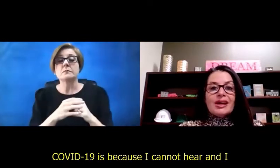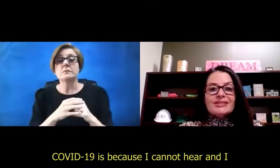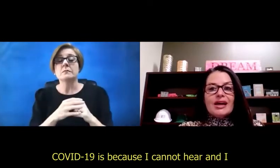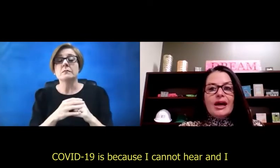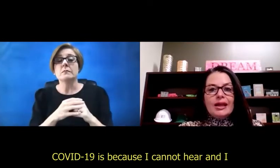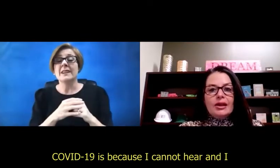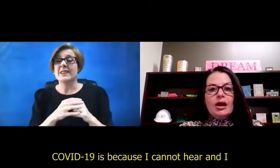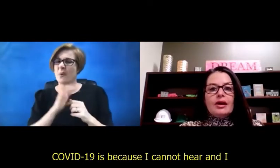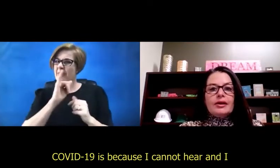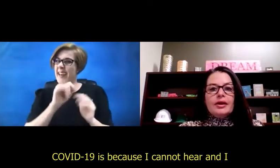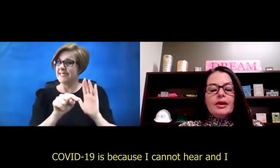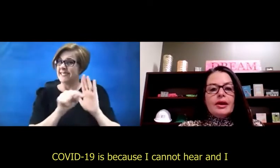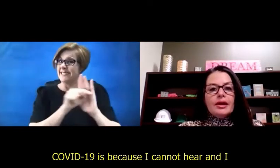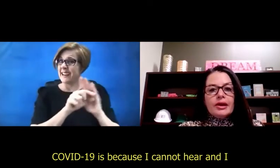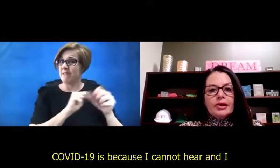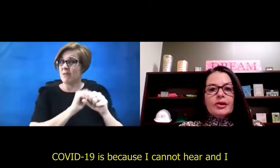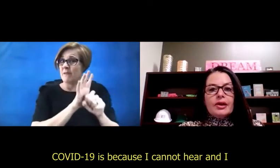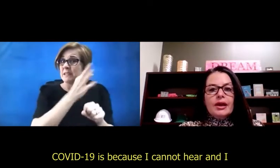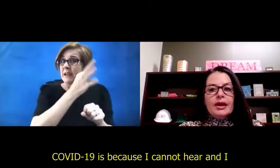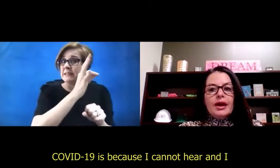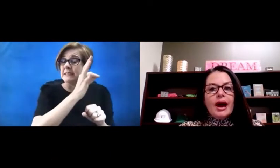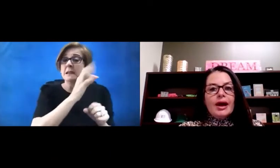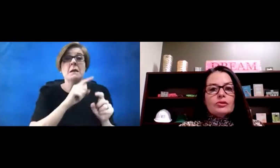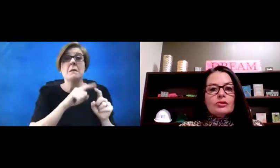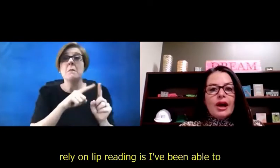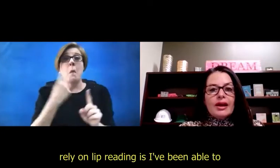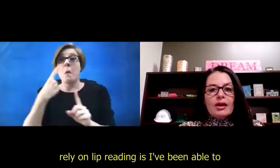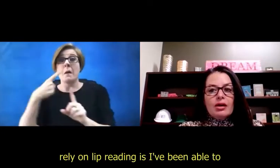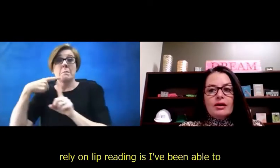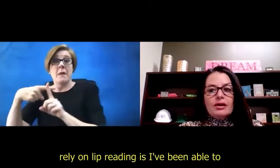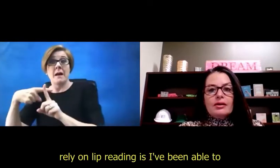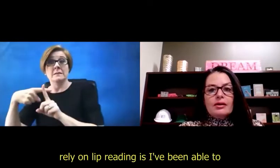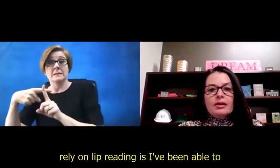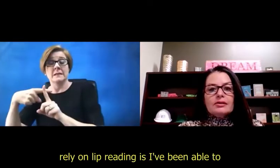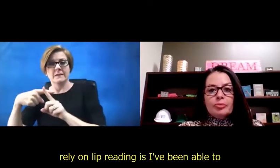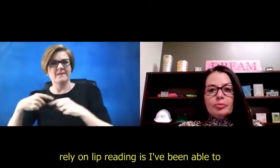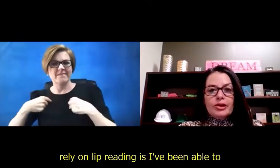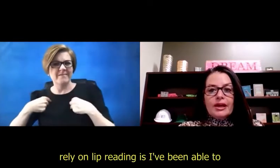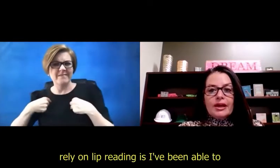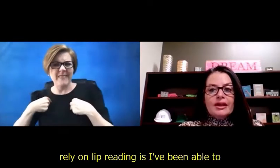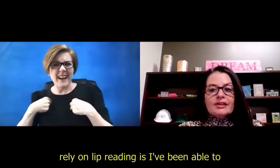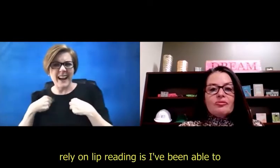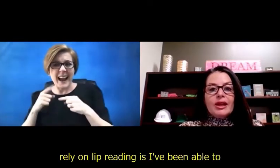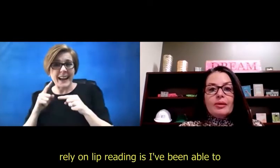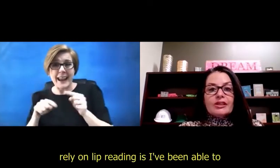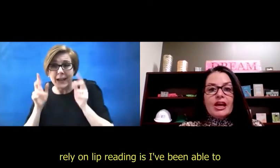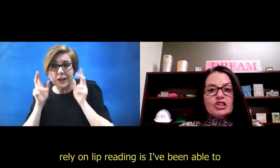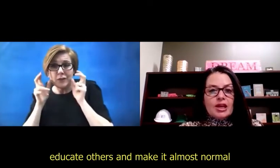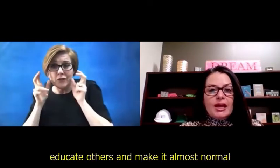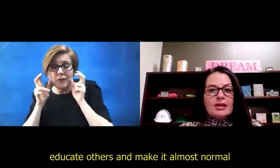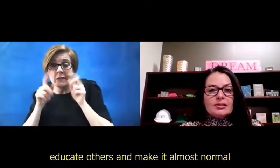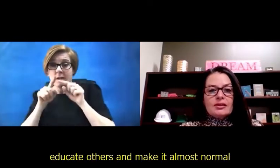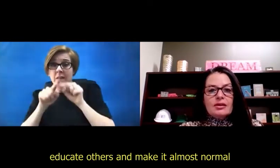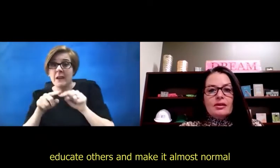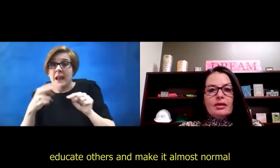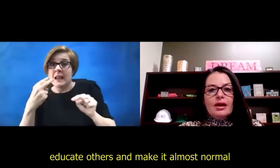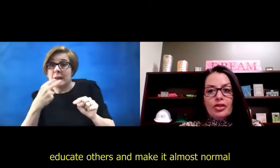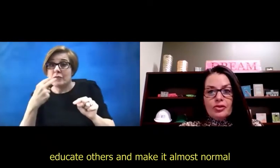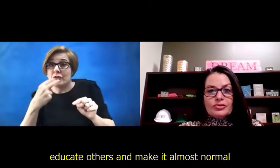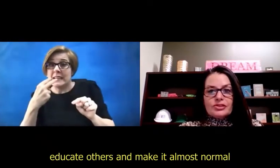COVID-19 is because I cannot hear and I rely on lip reading, is I've been able to